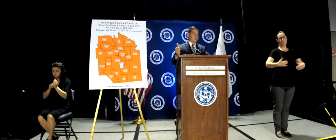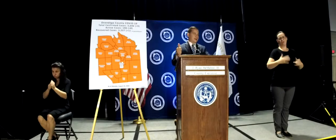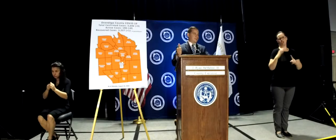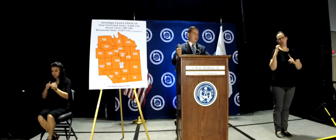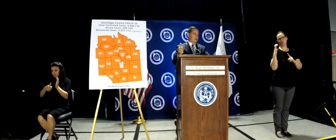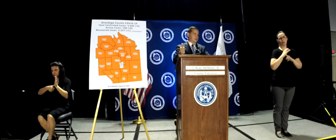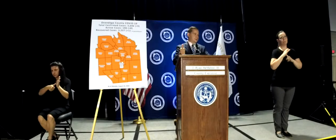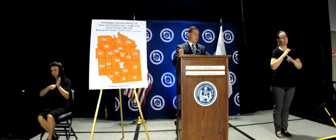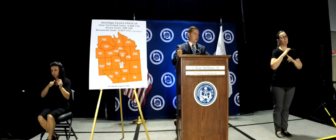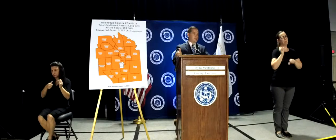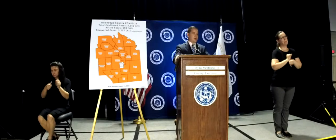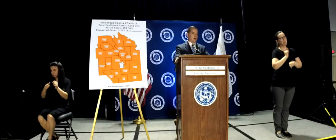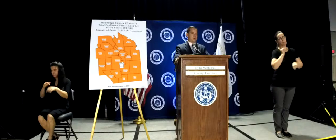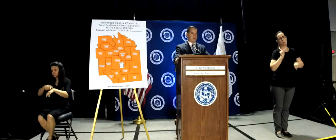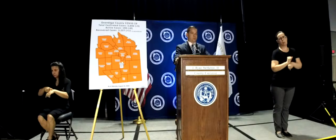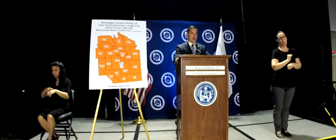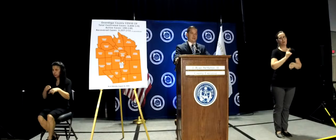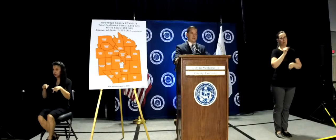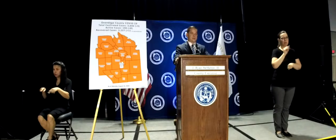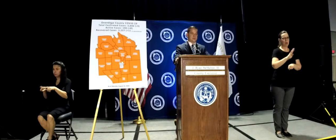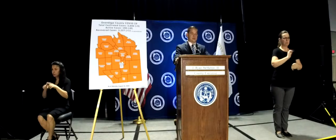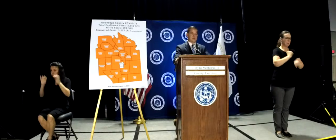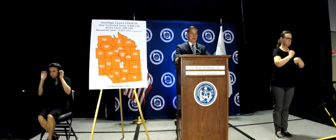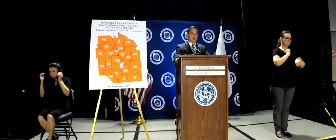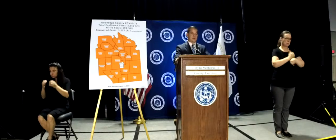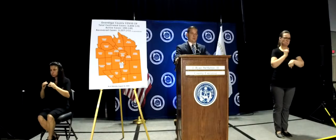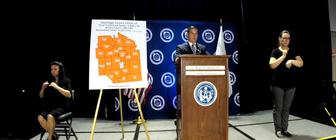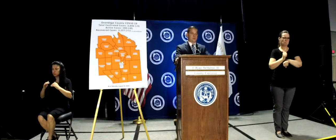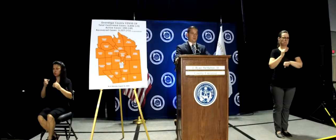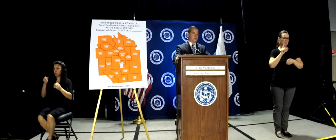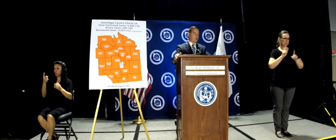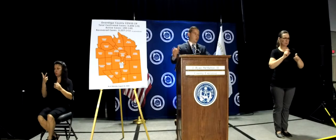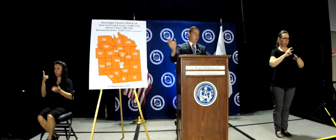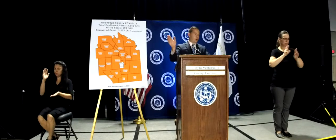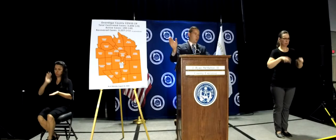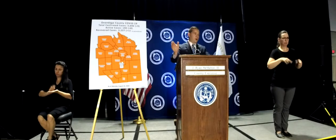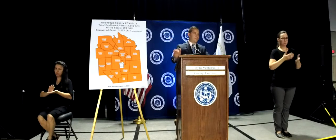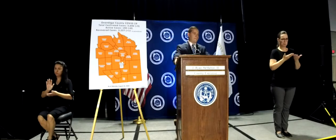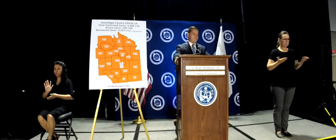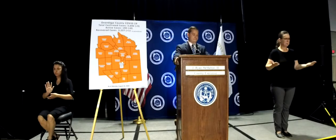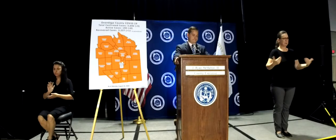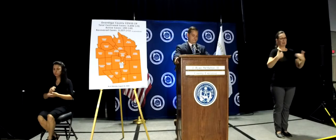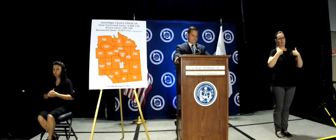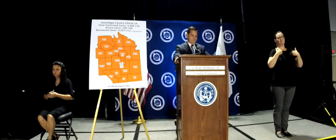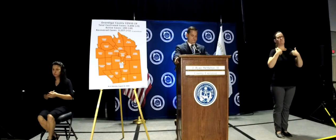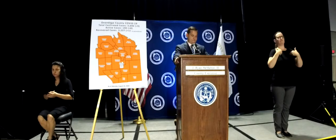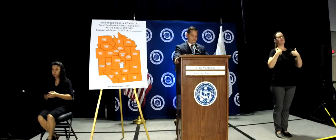these one-time hits in this process, and we still didn't go the wrong way.